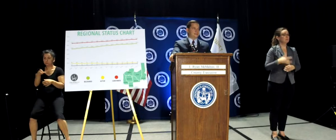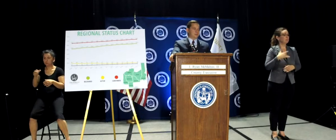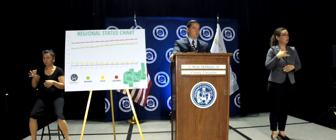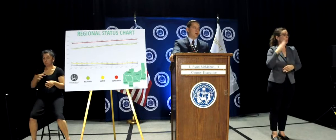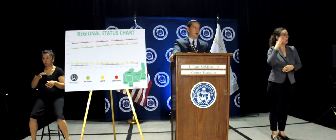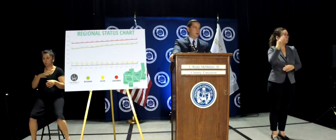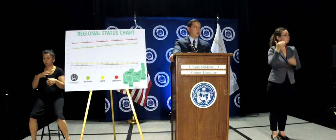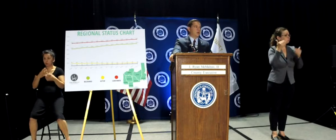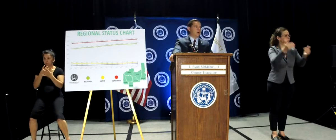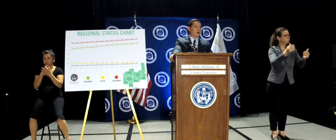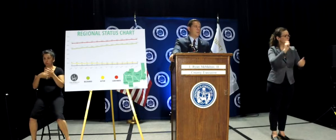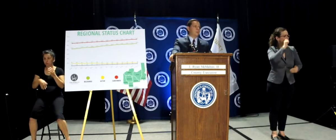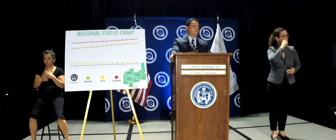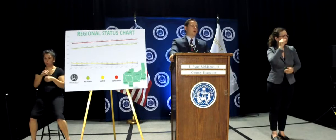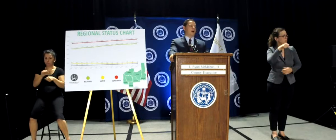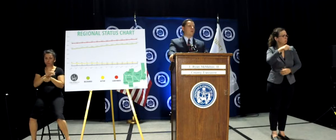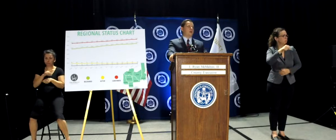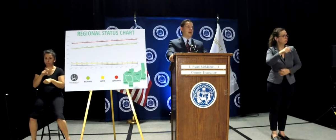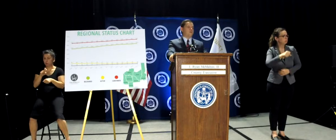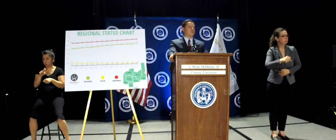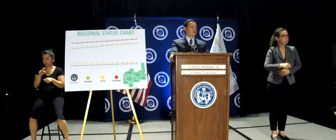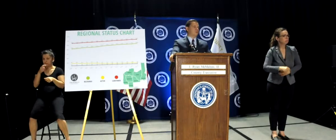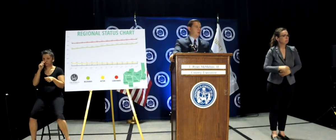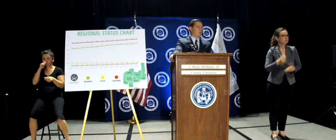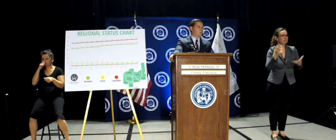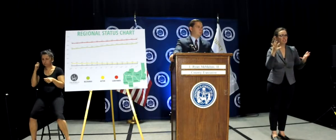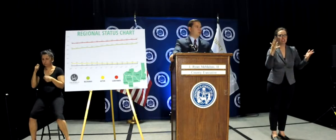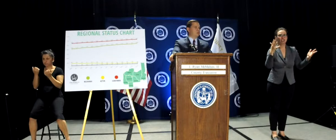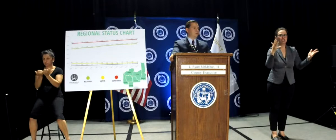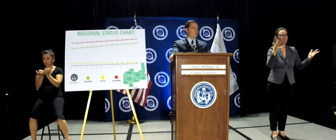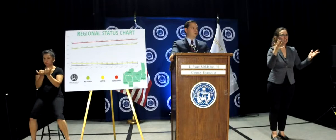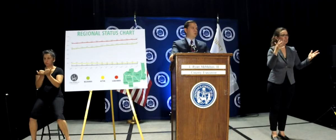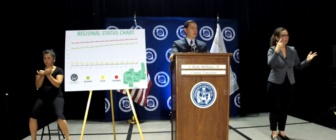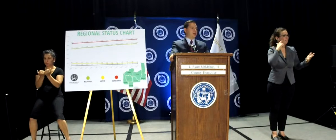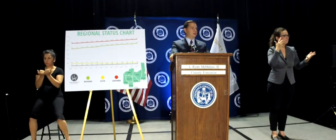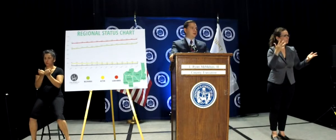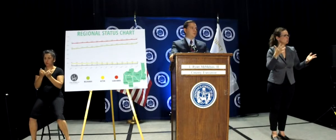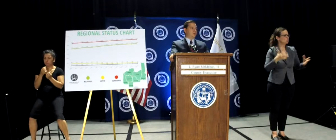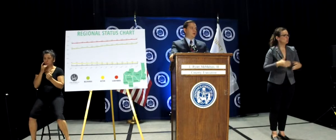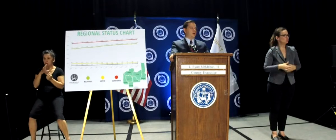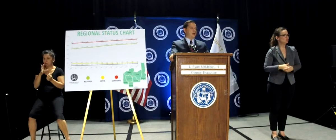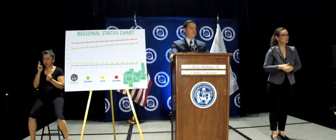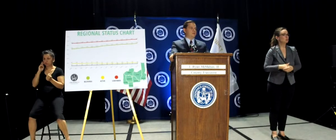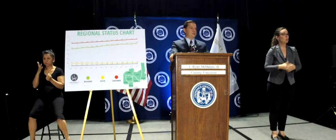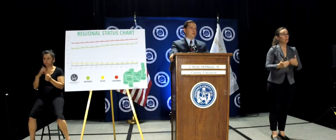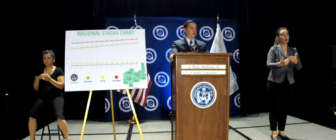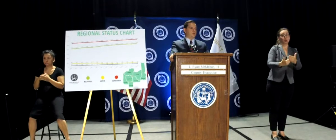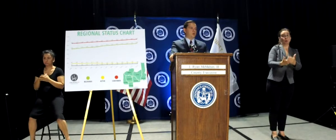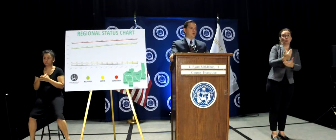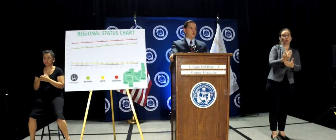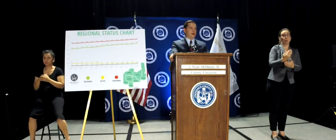gets tested as well. But I will have to confirm with you that they were there. I